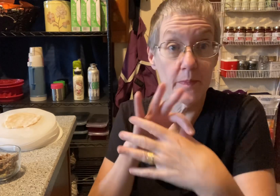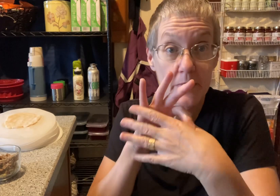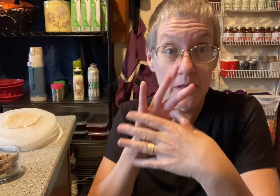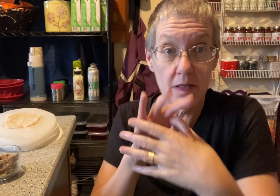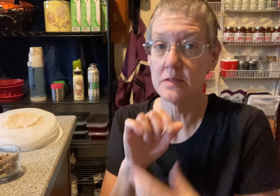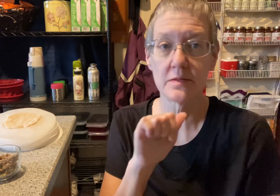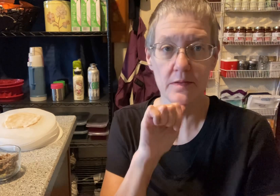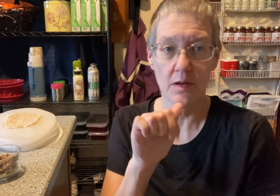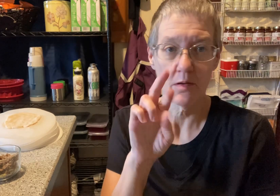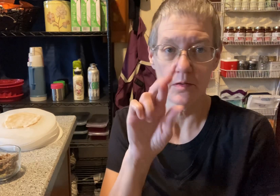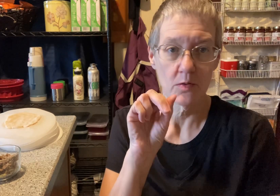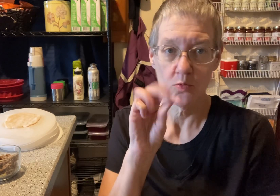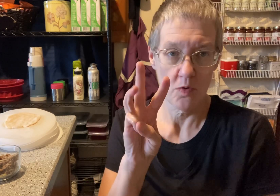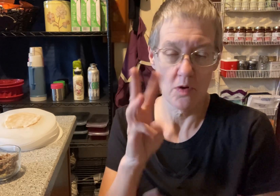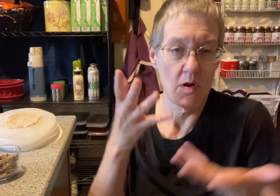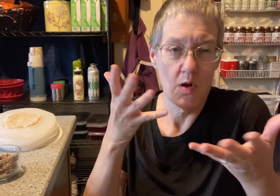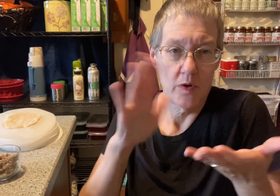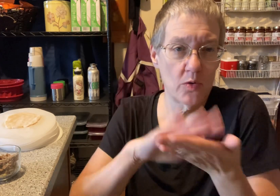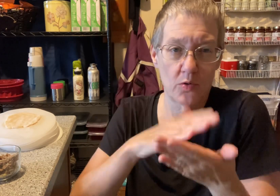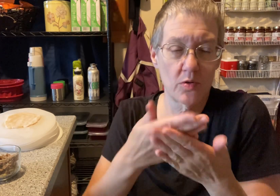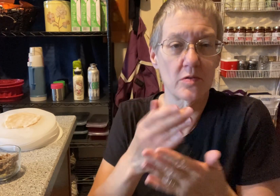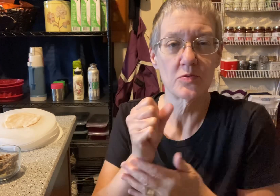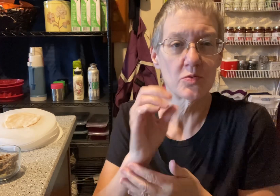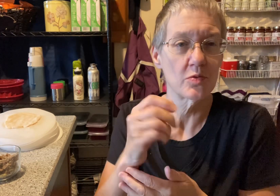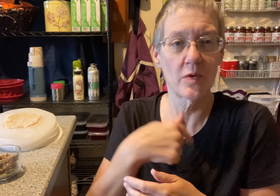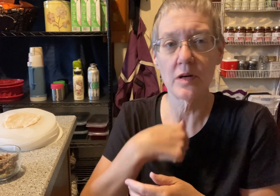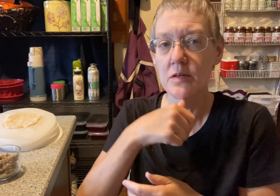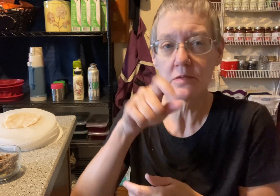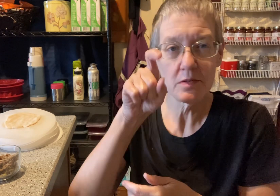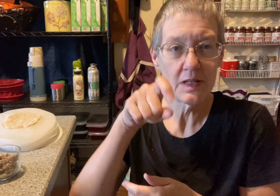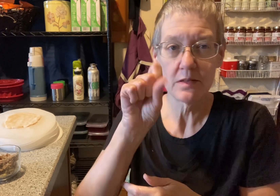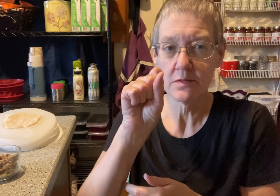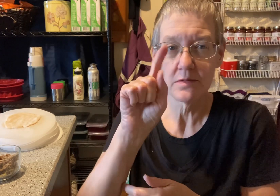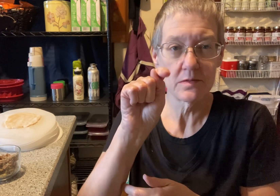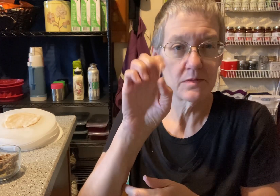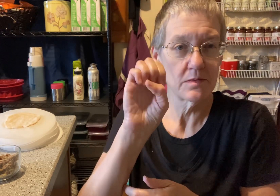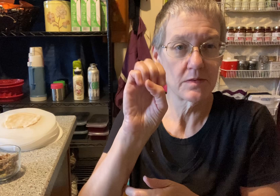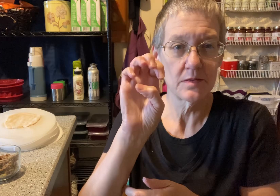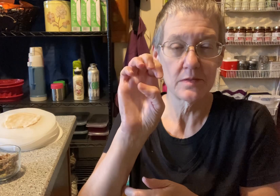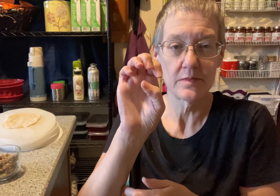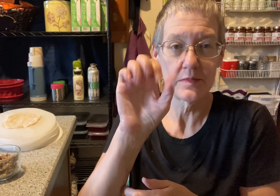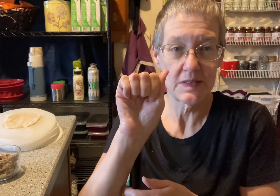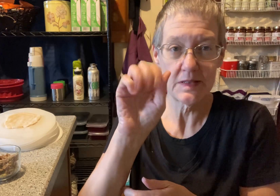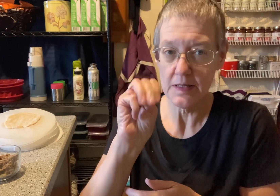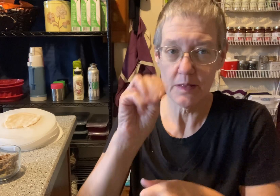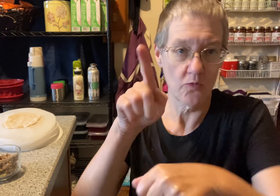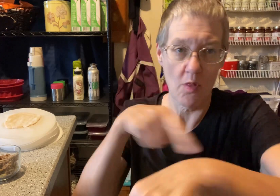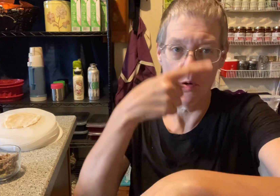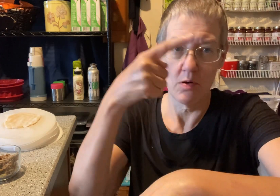cooked. And this meat isn't raw either. So I don't need to steam it for a long, long